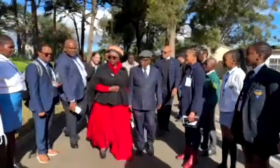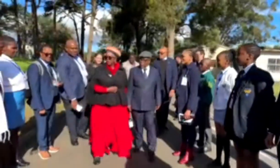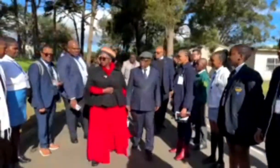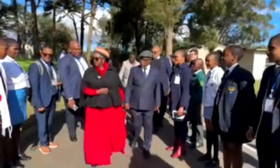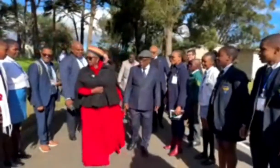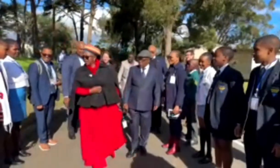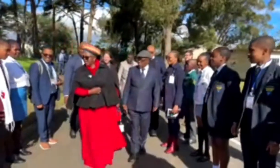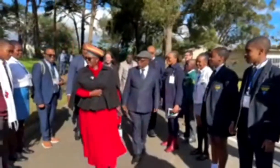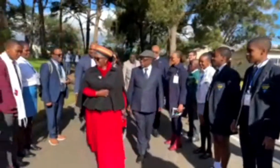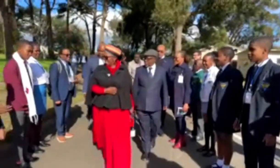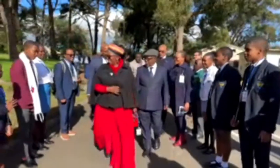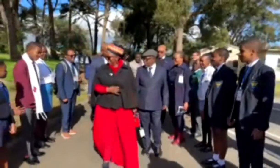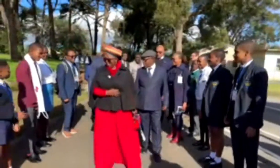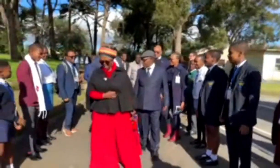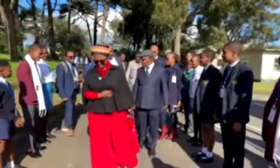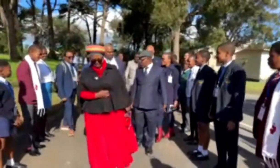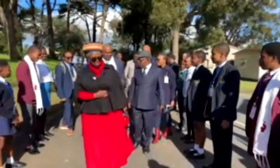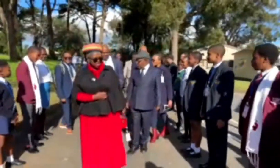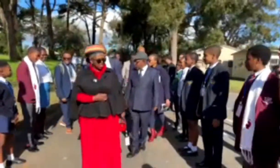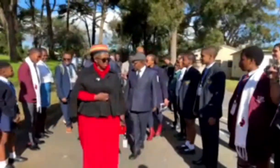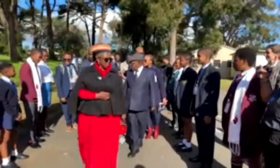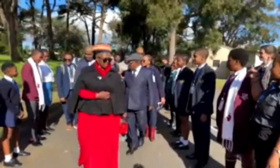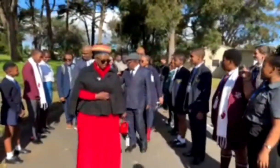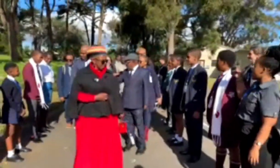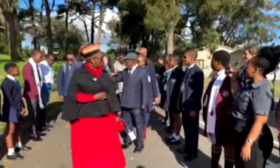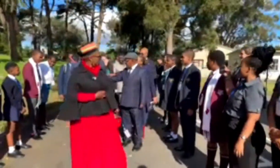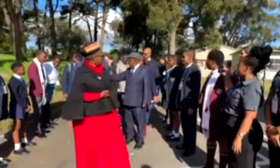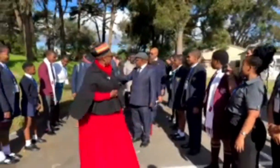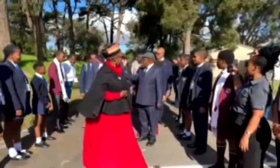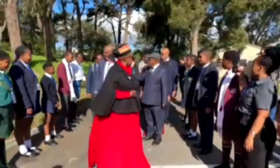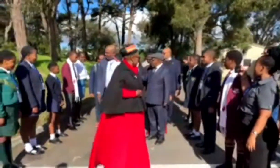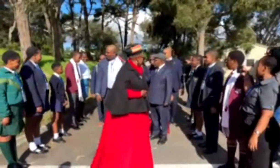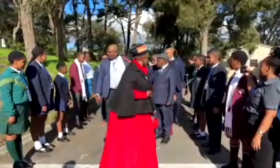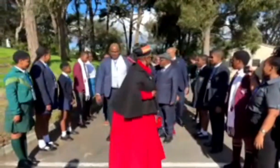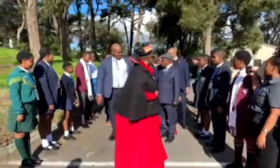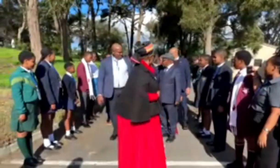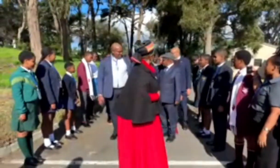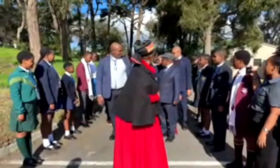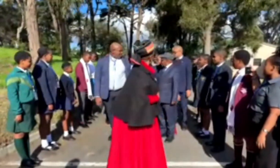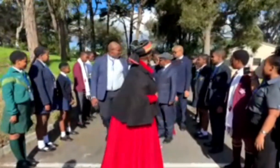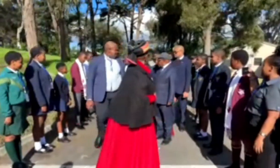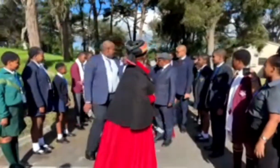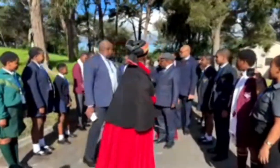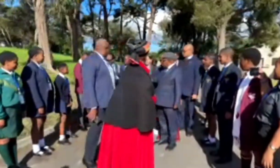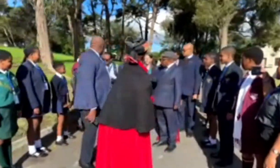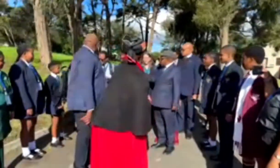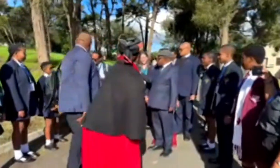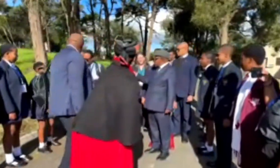Hello. How are you? Ah.